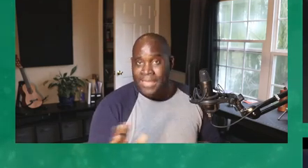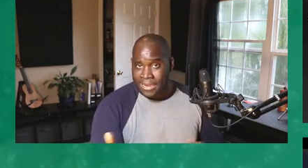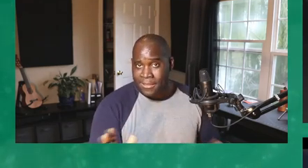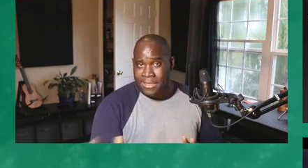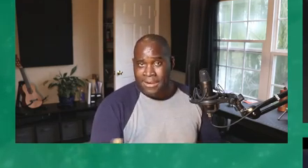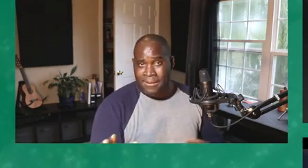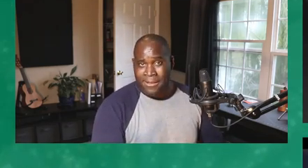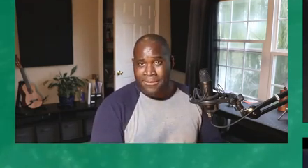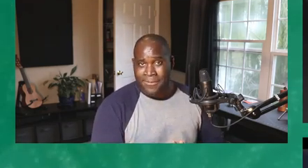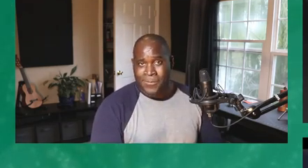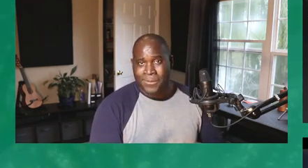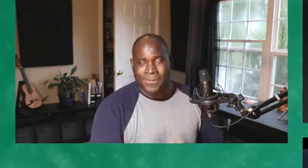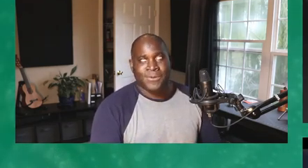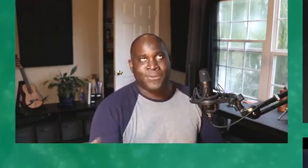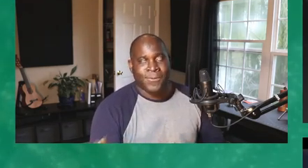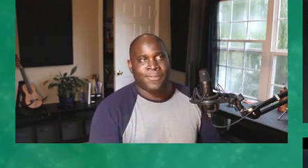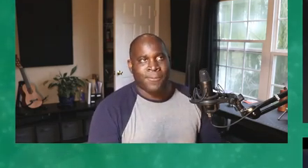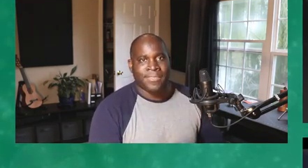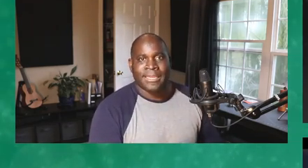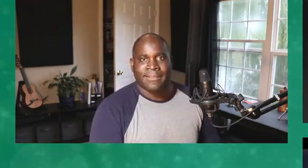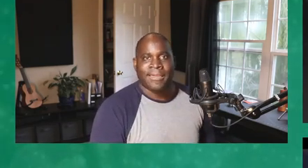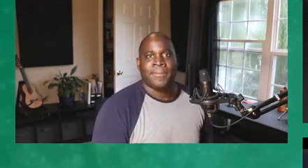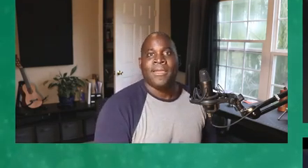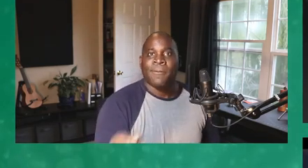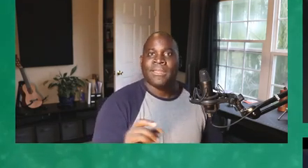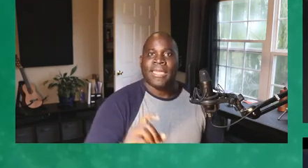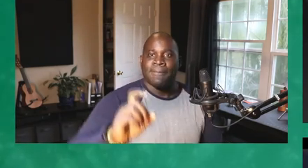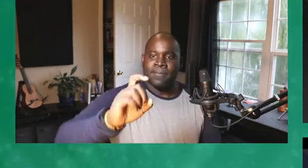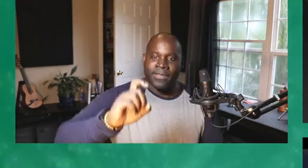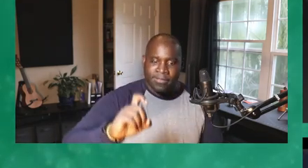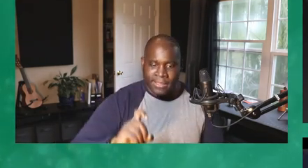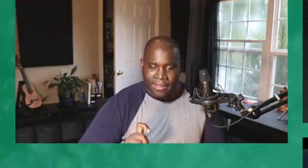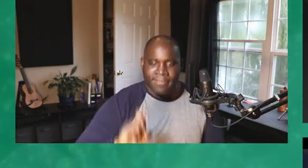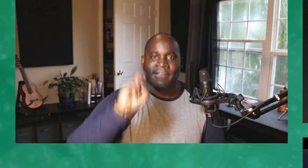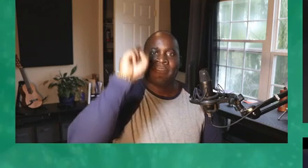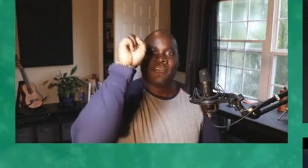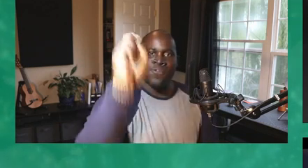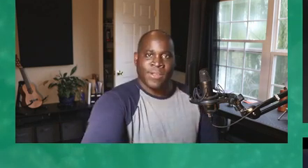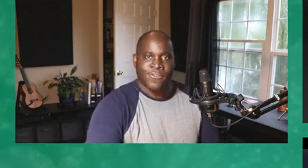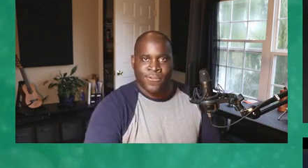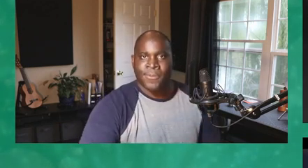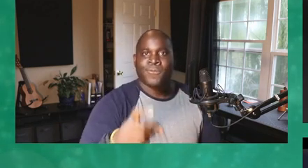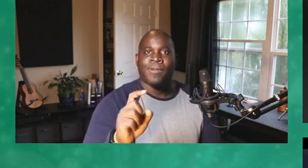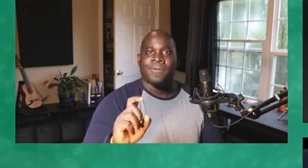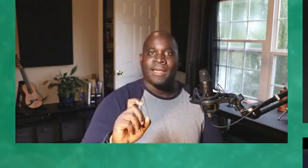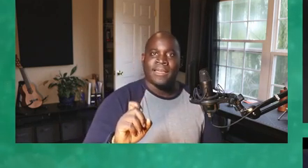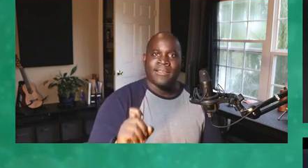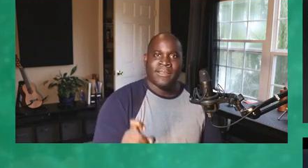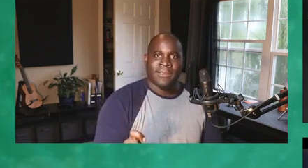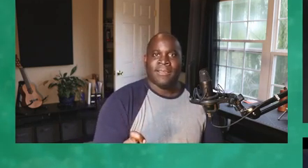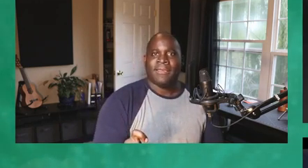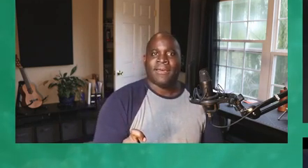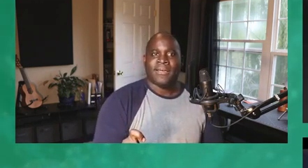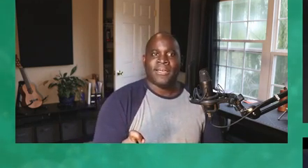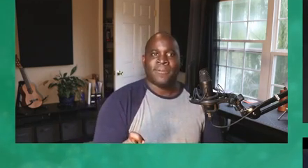Oh, and we'll do one thing at a time. But like, the context of the situation determines whether or